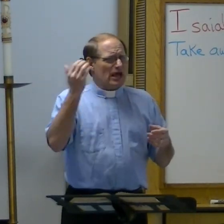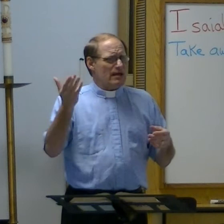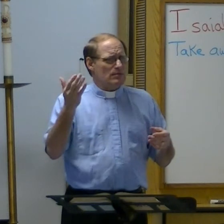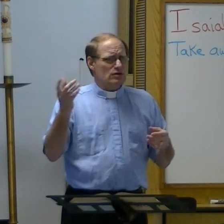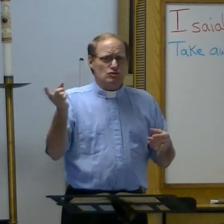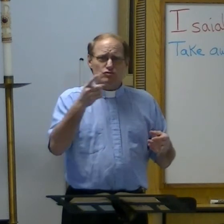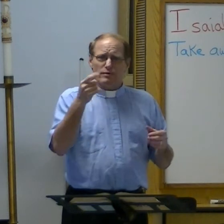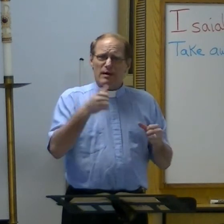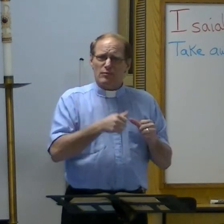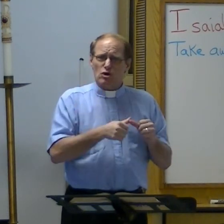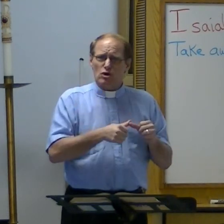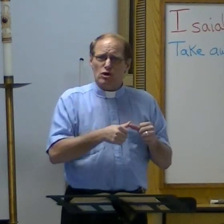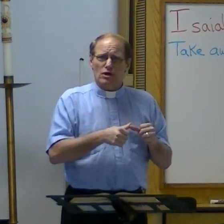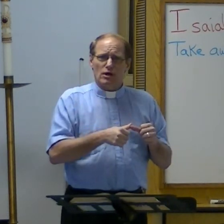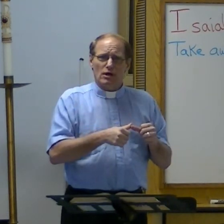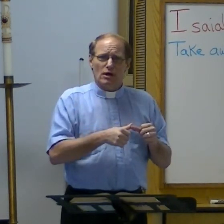shame? Remember?